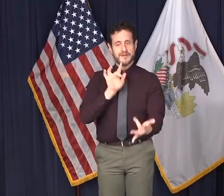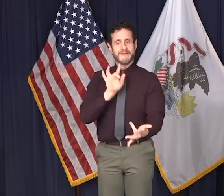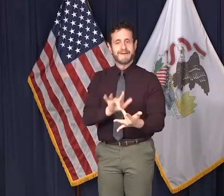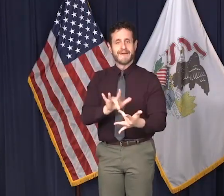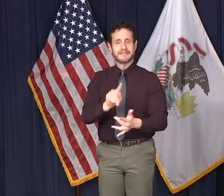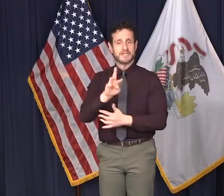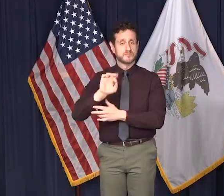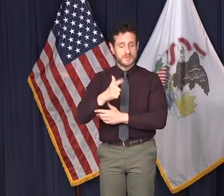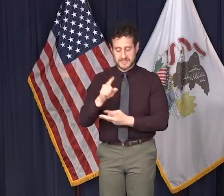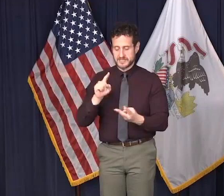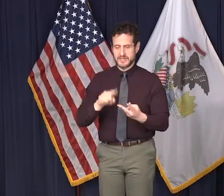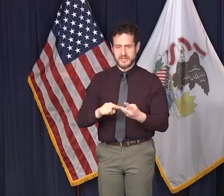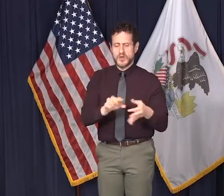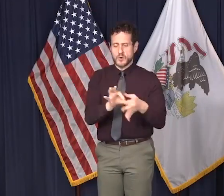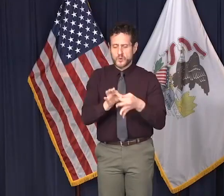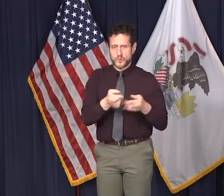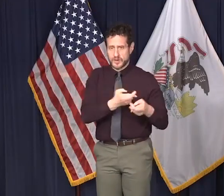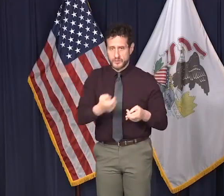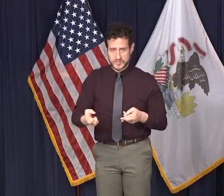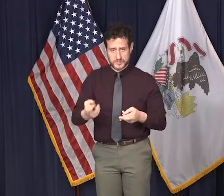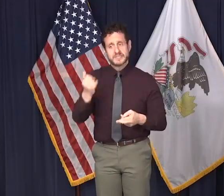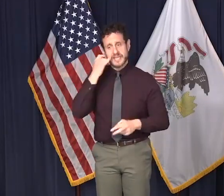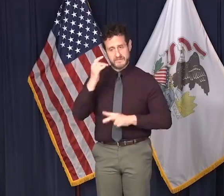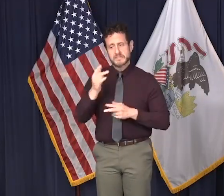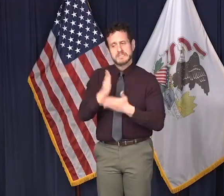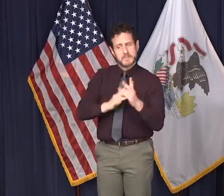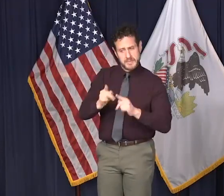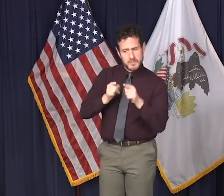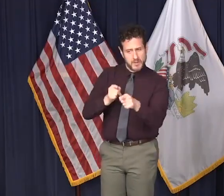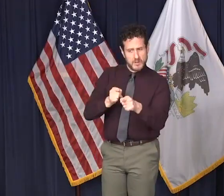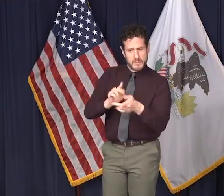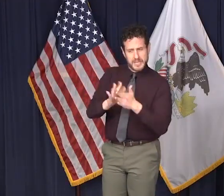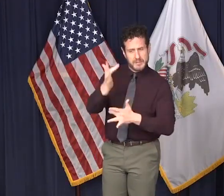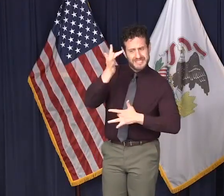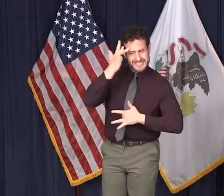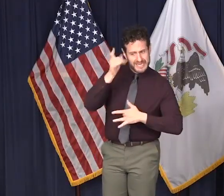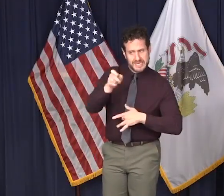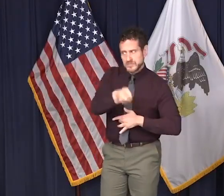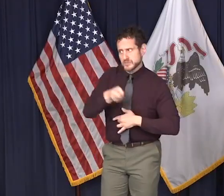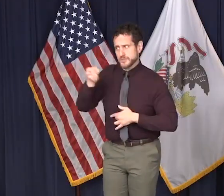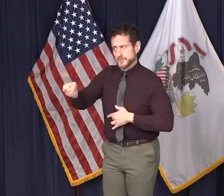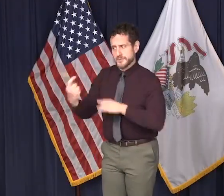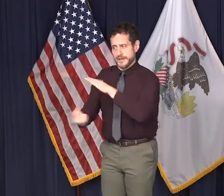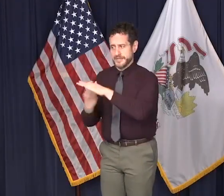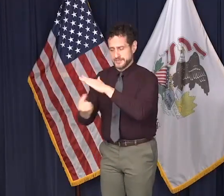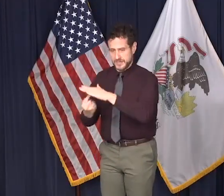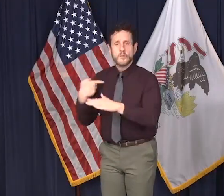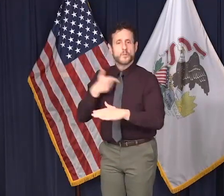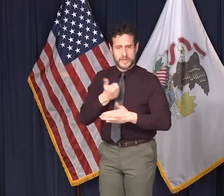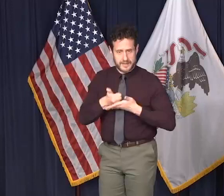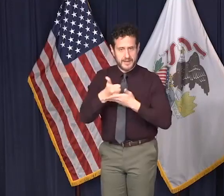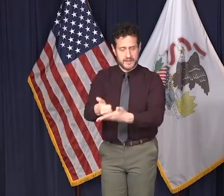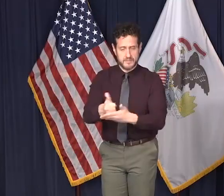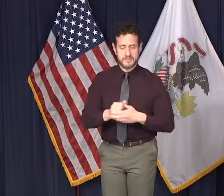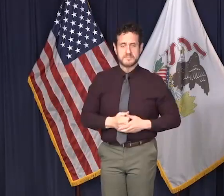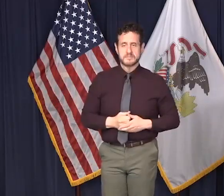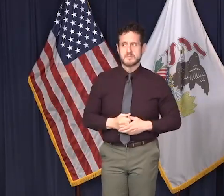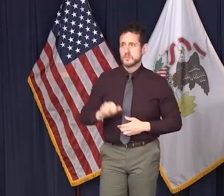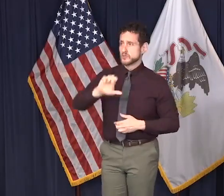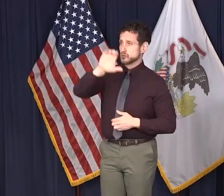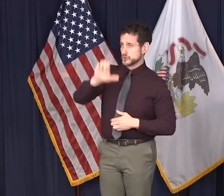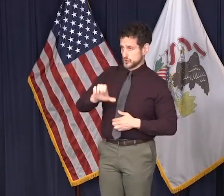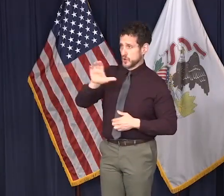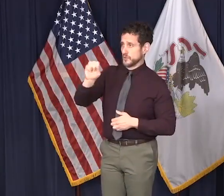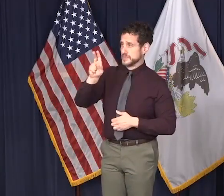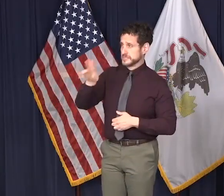resource coordination for those who need to isolate. Because Chicago and its immediate suburbs are running their own